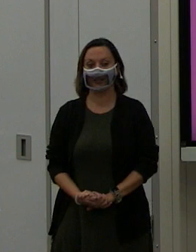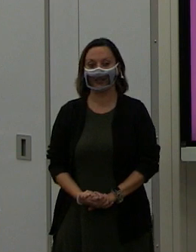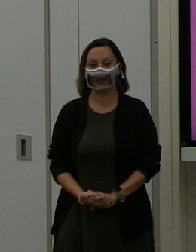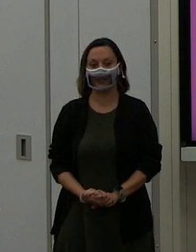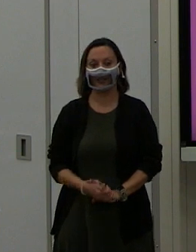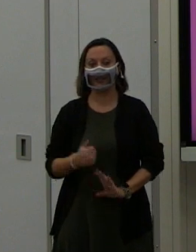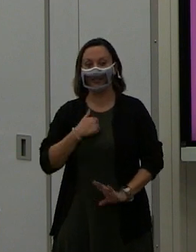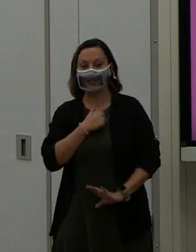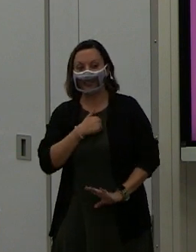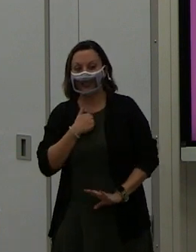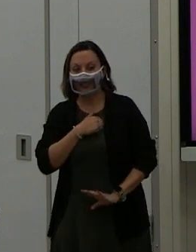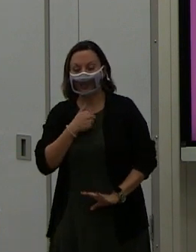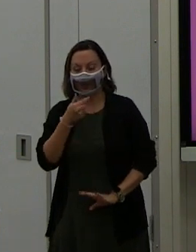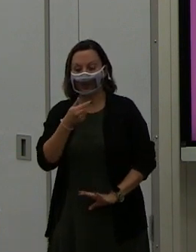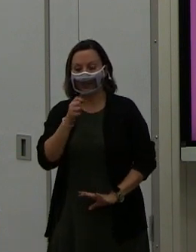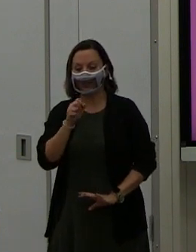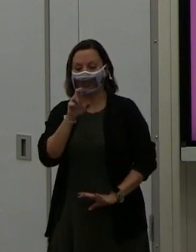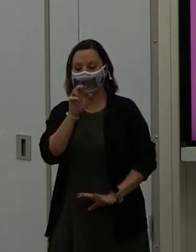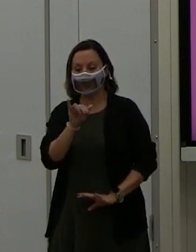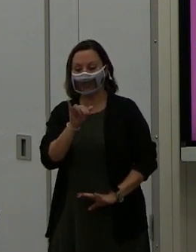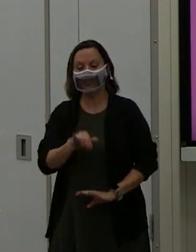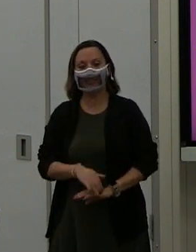Sorry, Jerry.